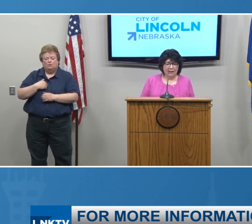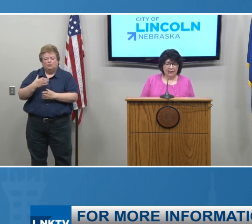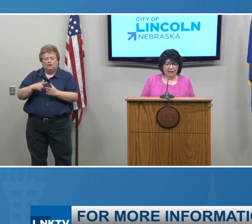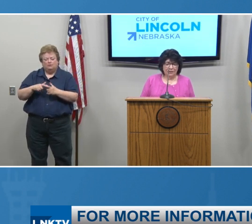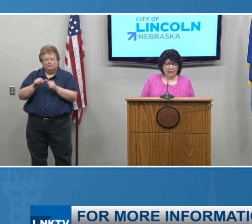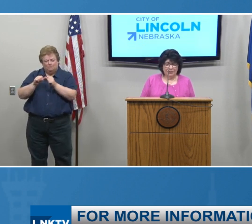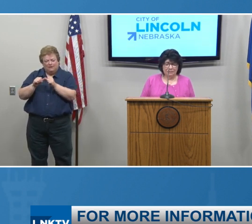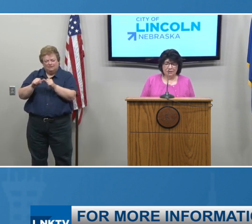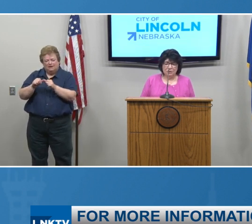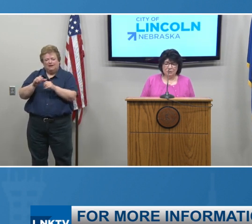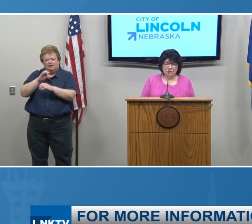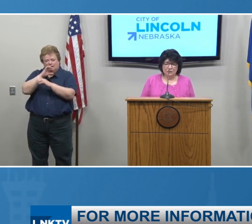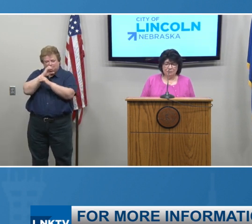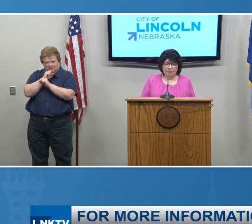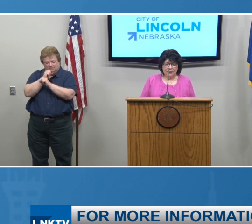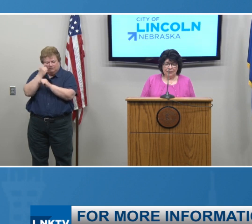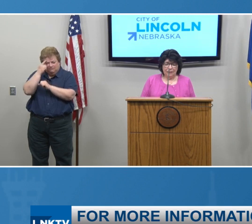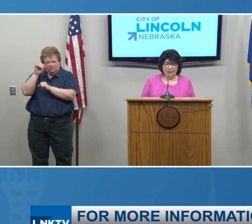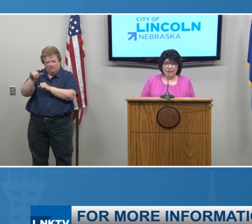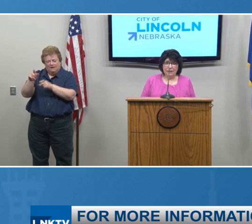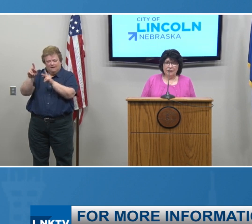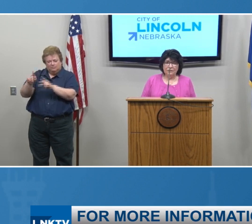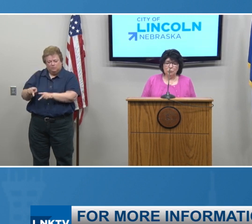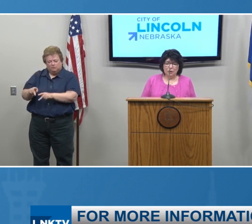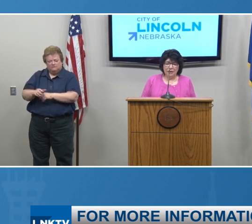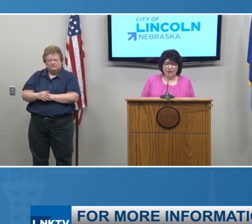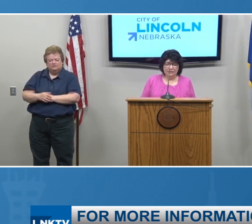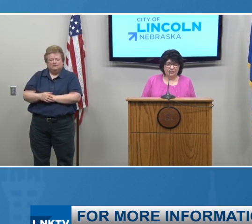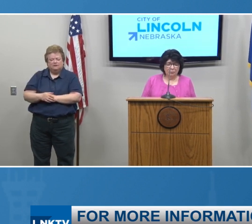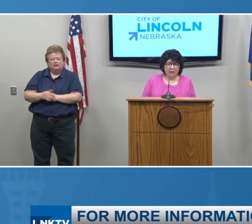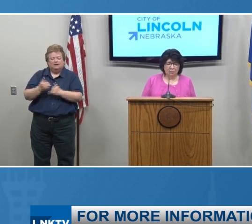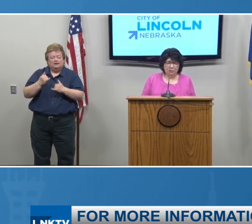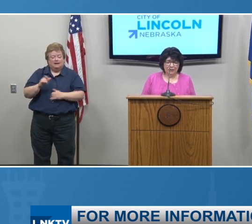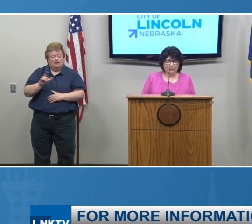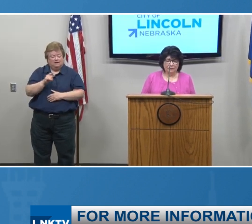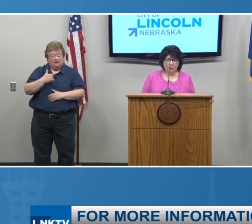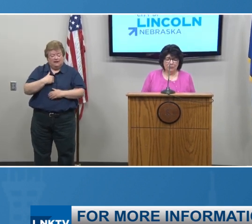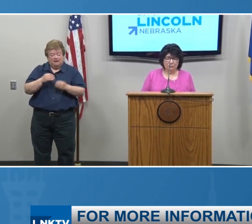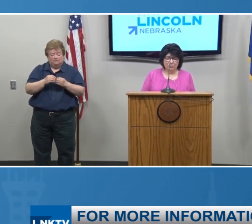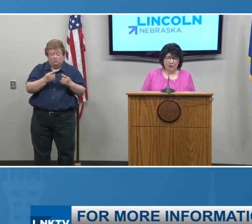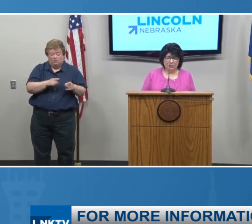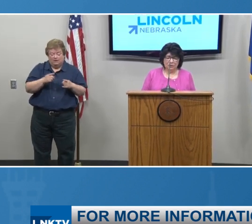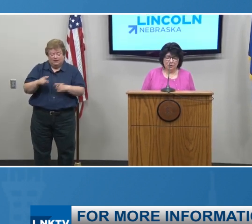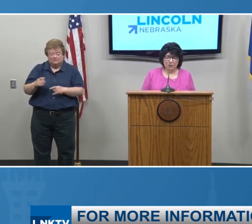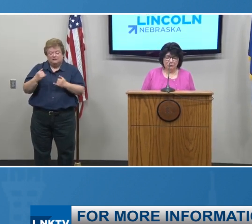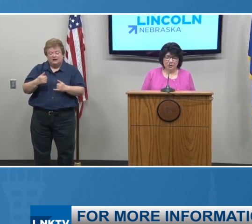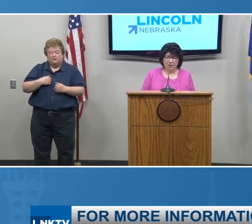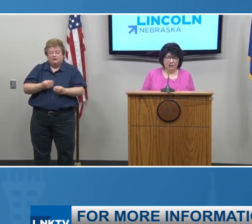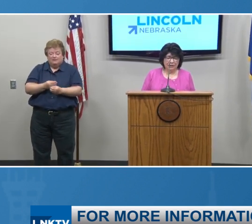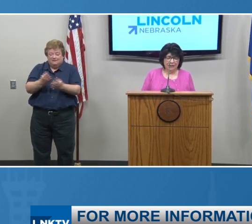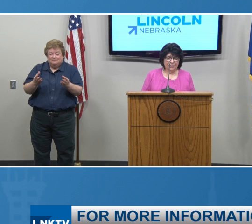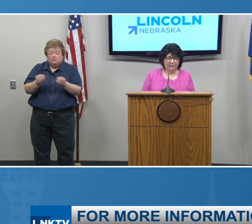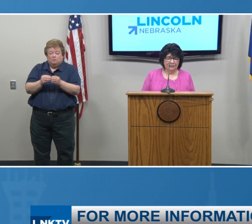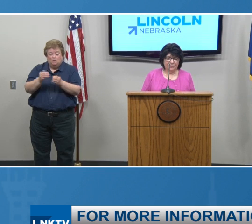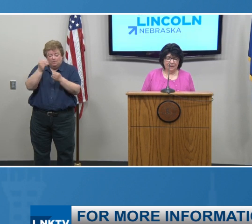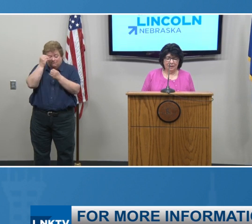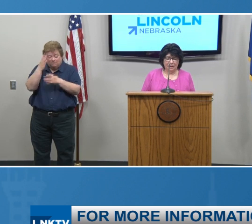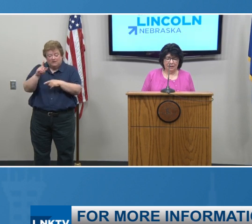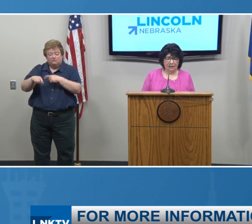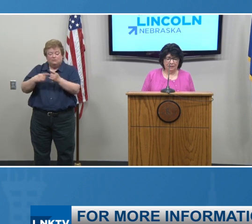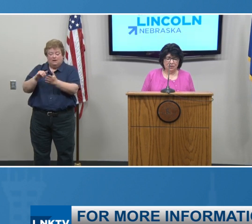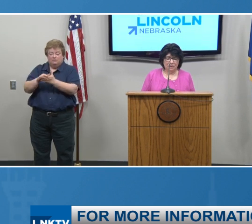confidentiality of the individuals. Now that Lincoln has more cases, we can provide some new information to you regarding the